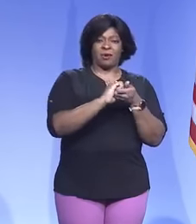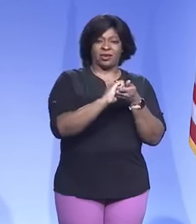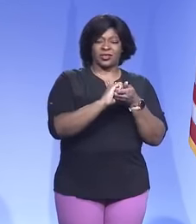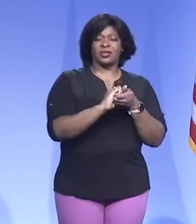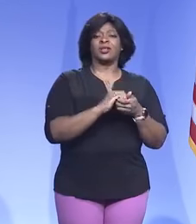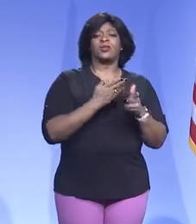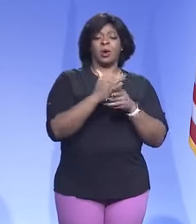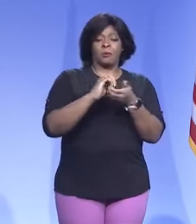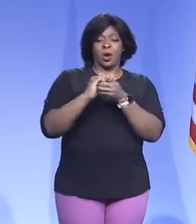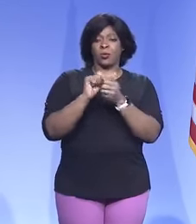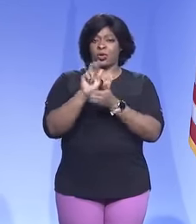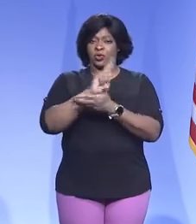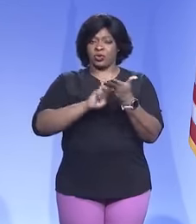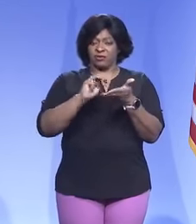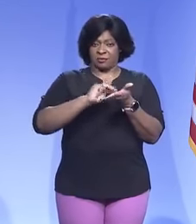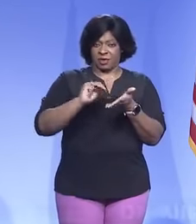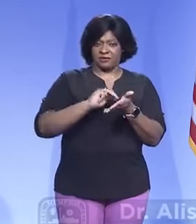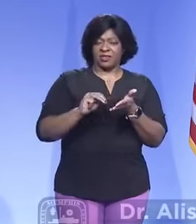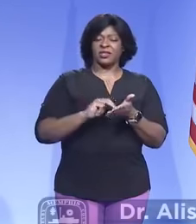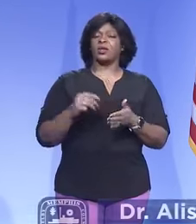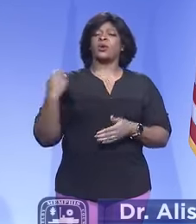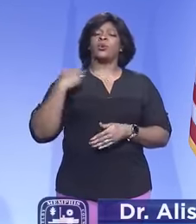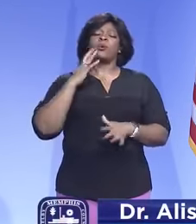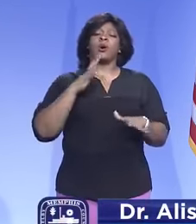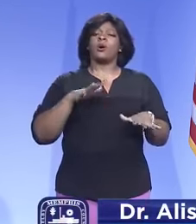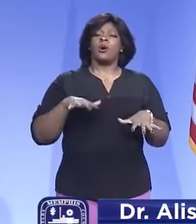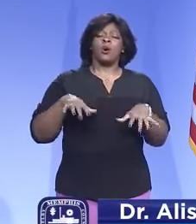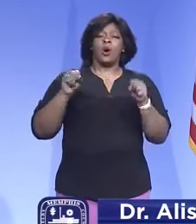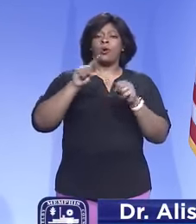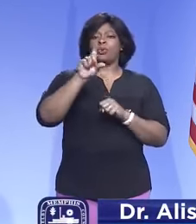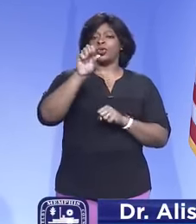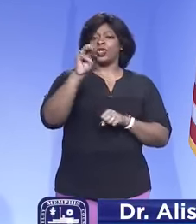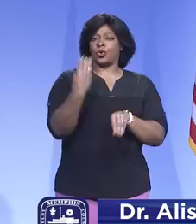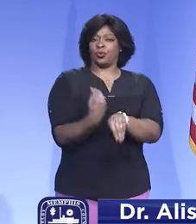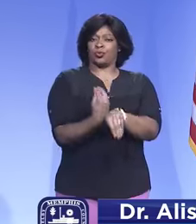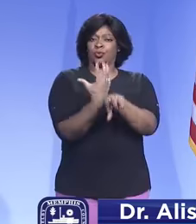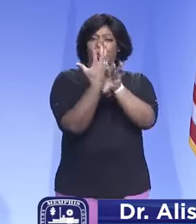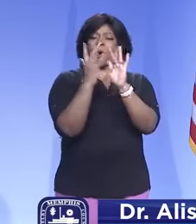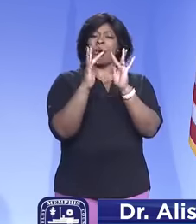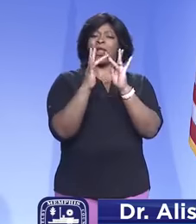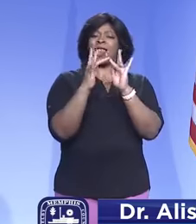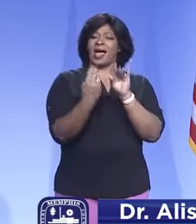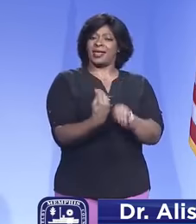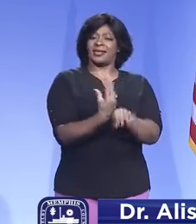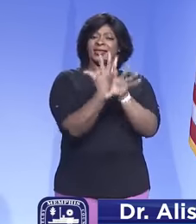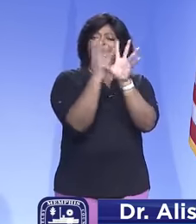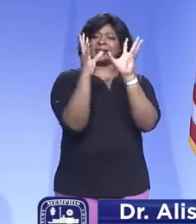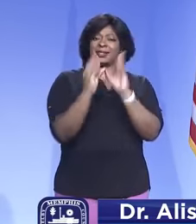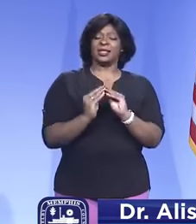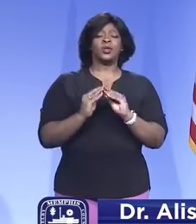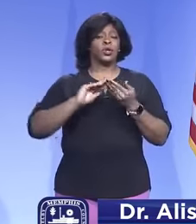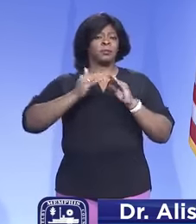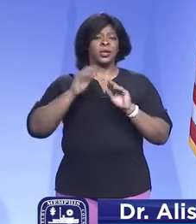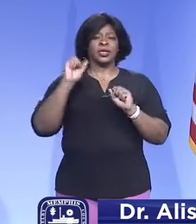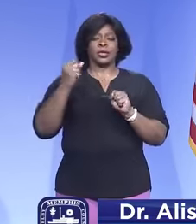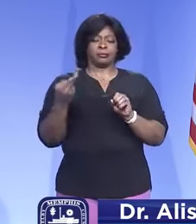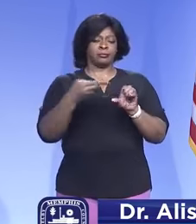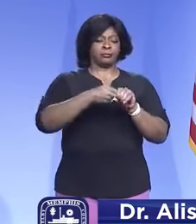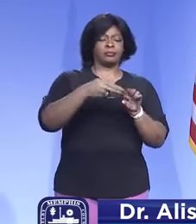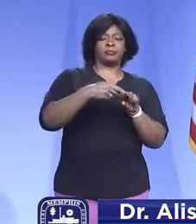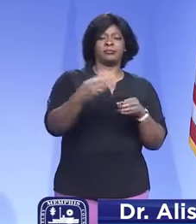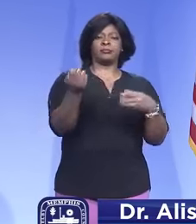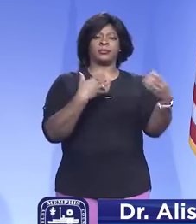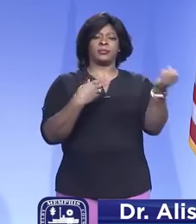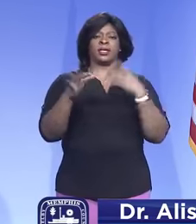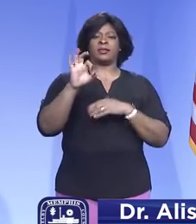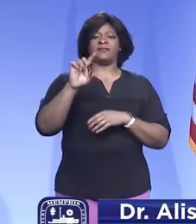our partnership with the University of Memphis, we're going to hold some Zoom sessions or online sessions where community can give feedback